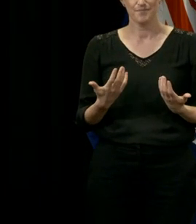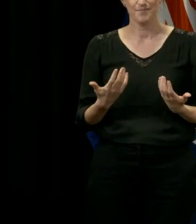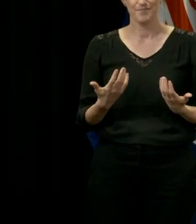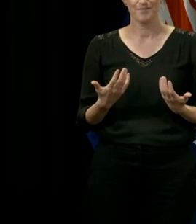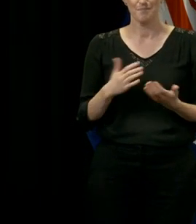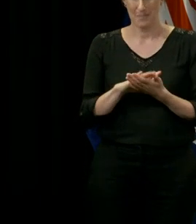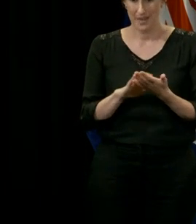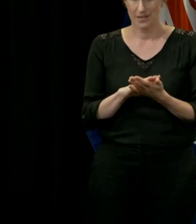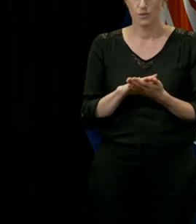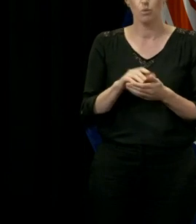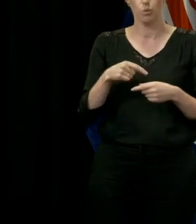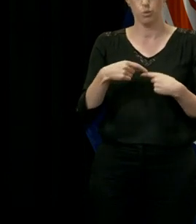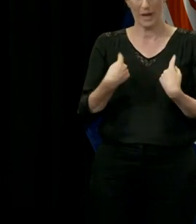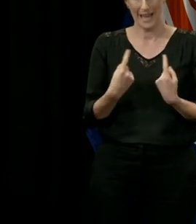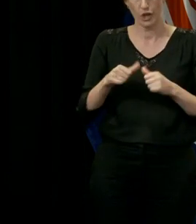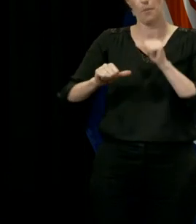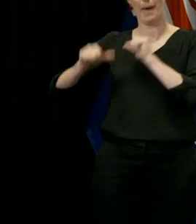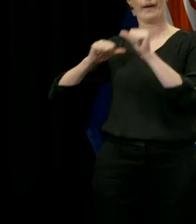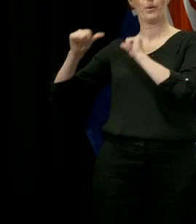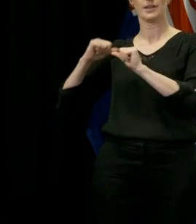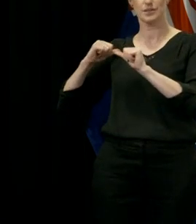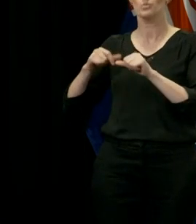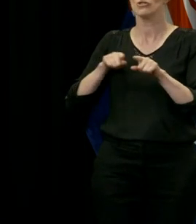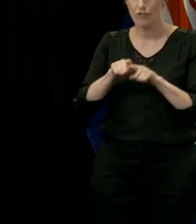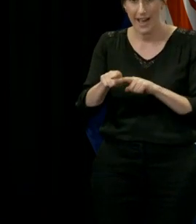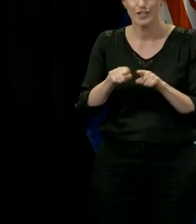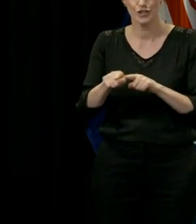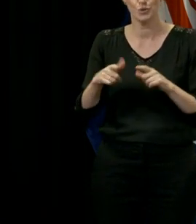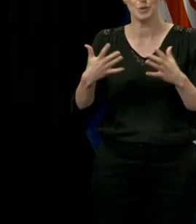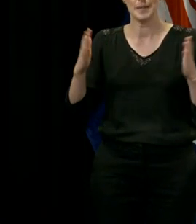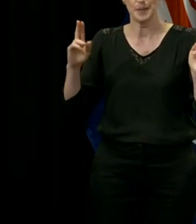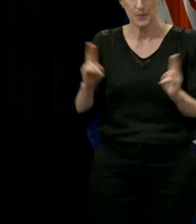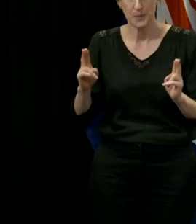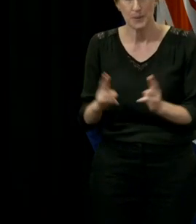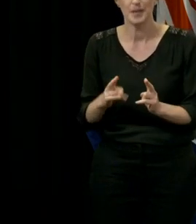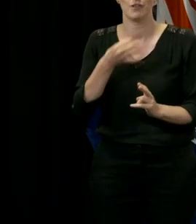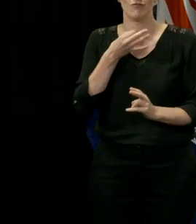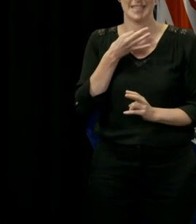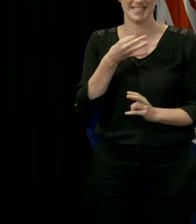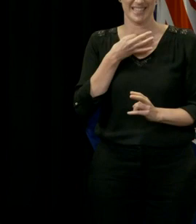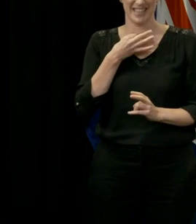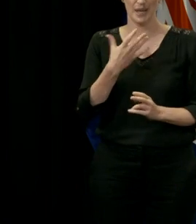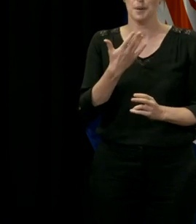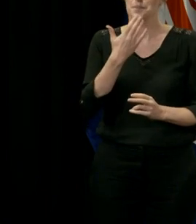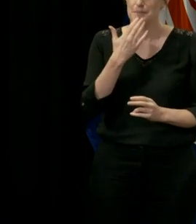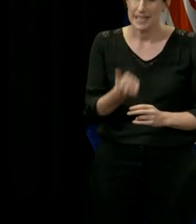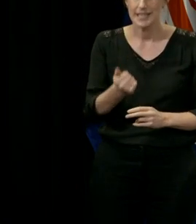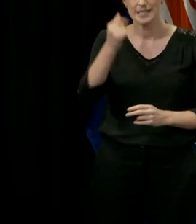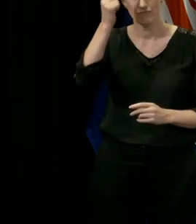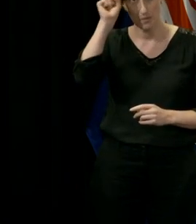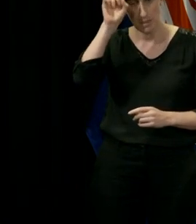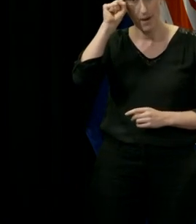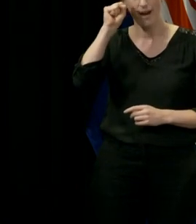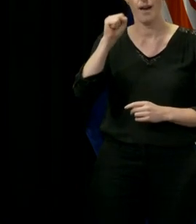the clock on us trying to freeze transmission. So I just ask people to keep in mind, public contact in public spaces, whether